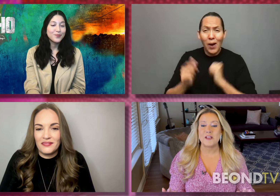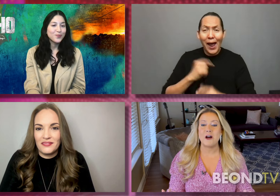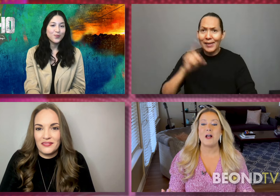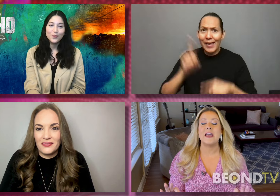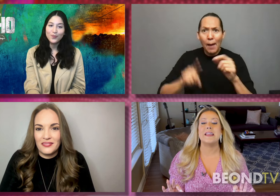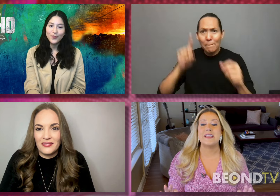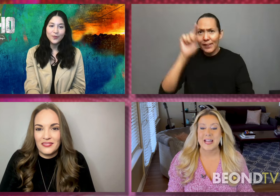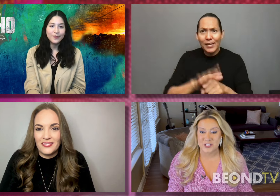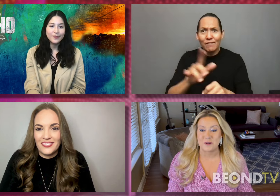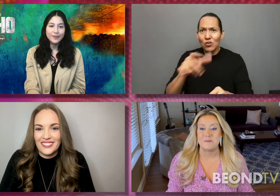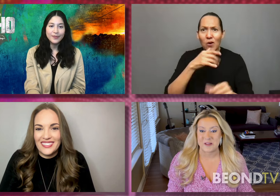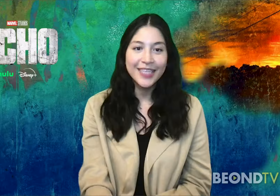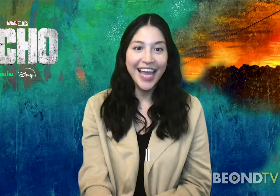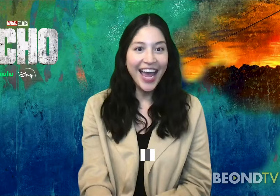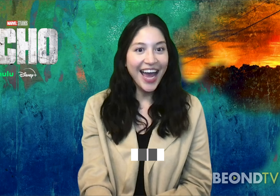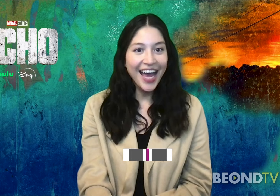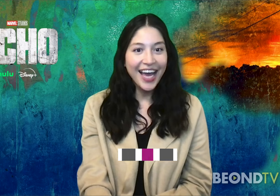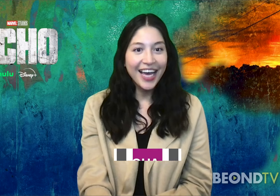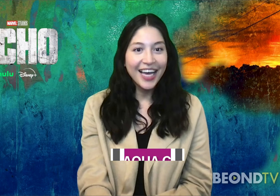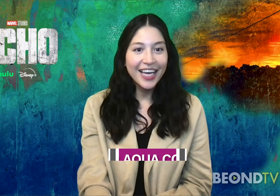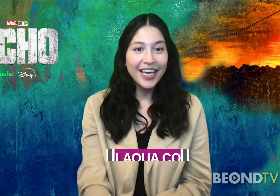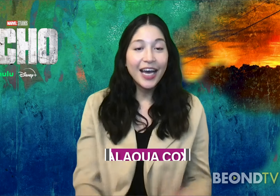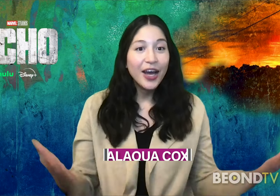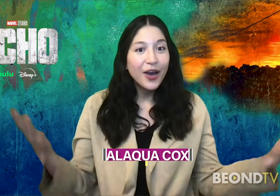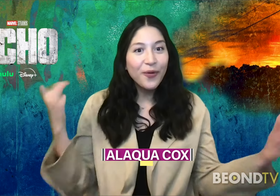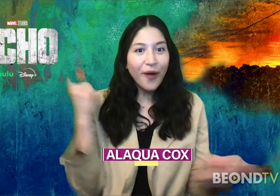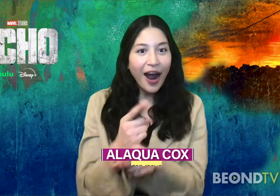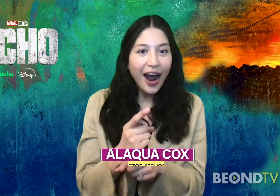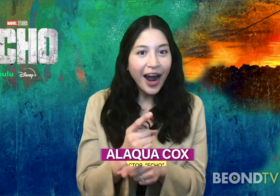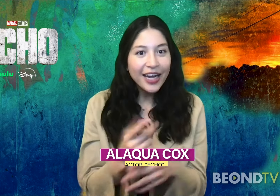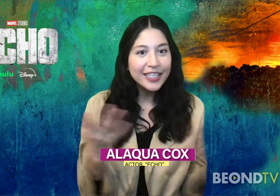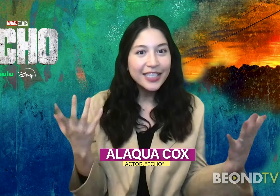You are what they call a natural, my friend.